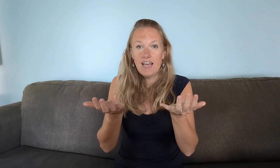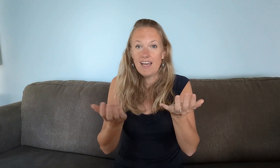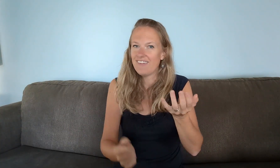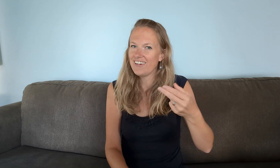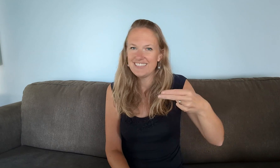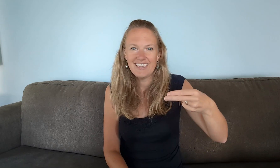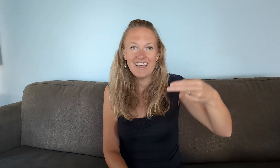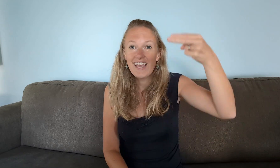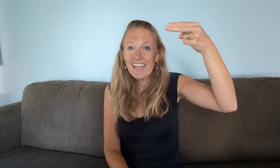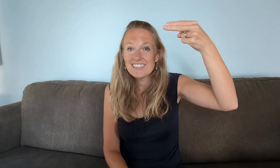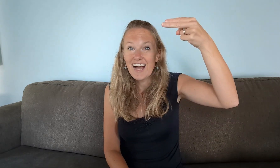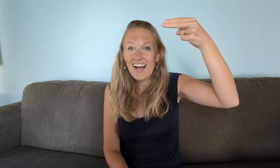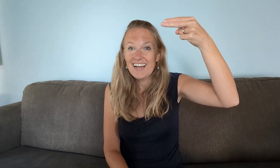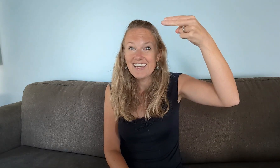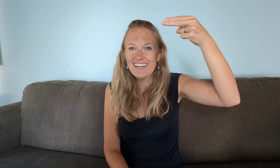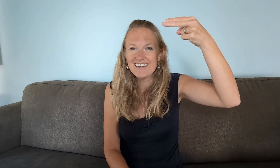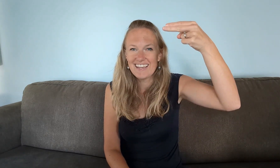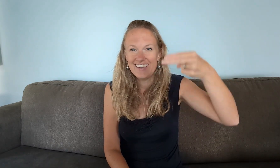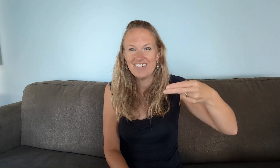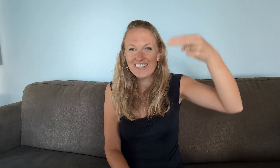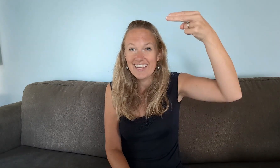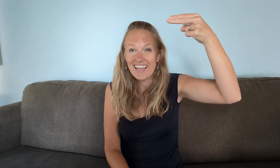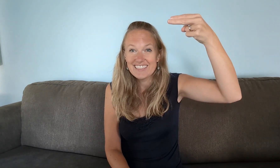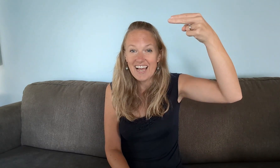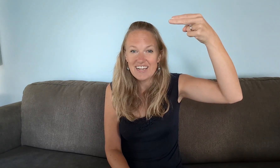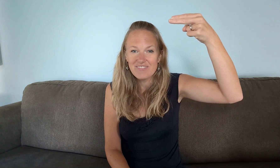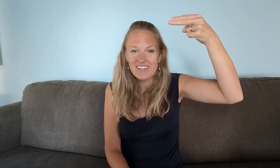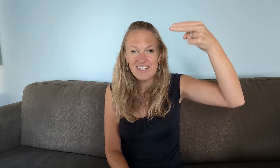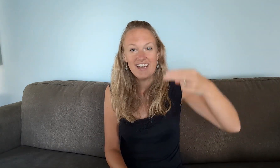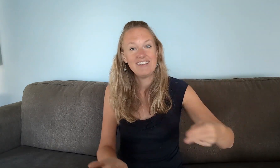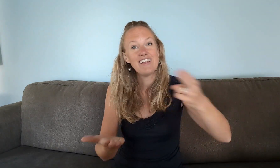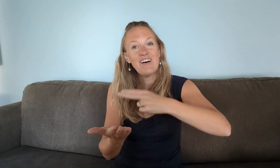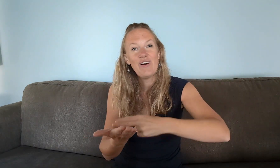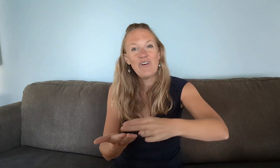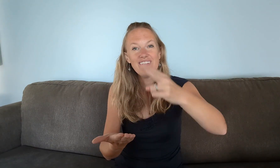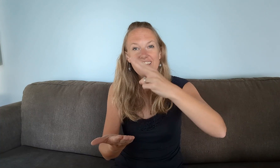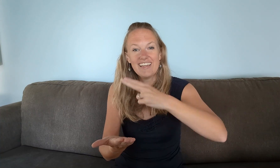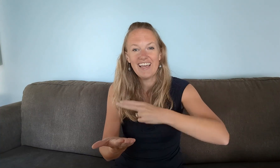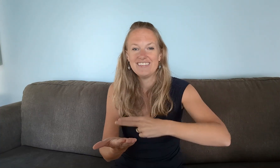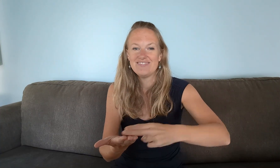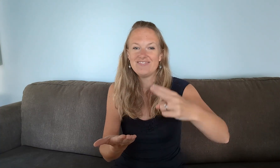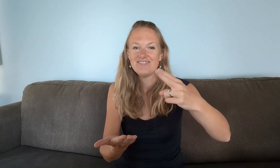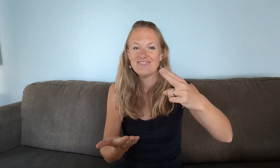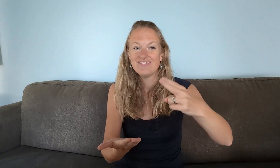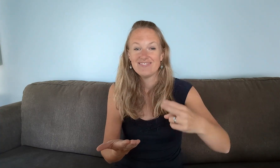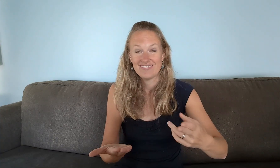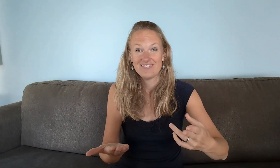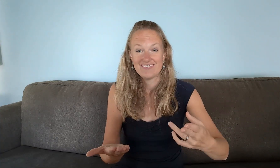And then once again, that H, high, okay? Moving that H up. And then holy again.